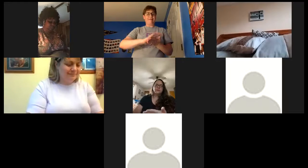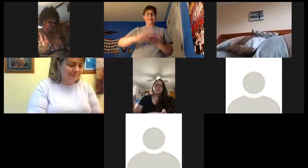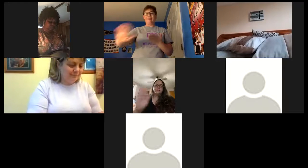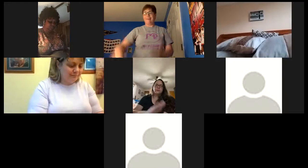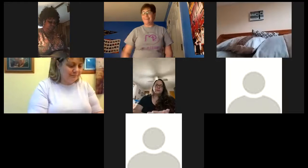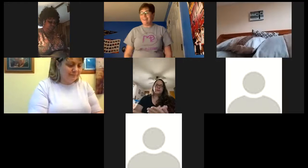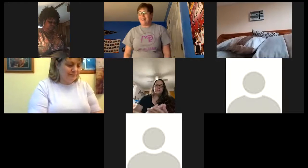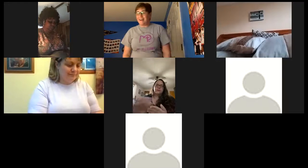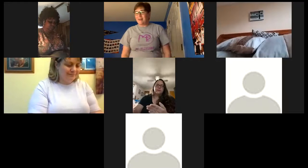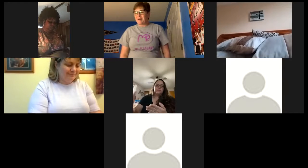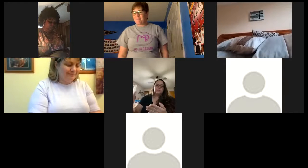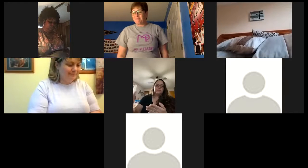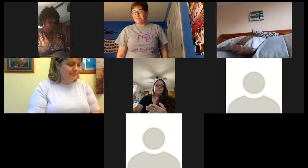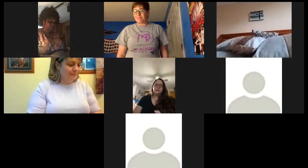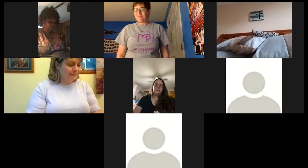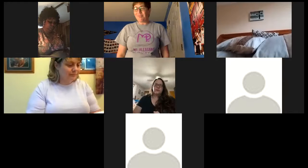there you go.